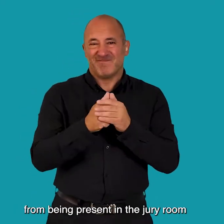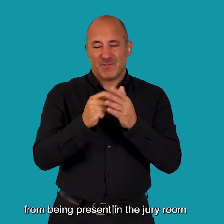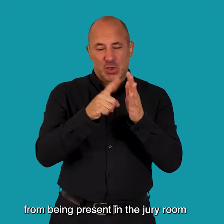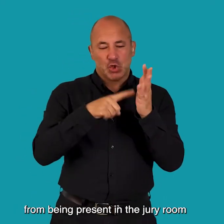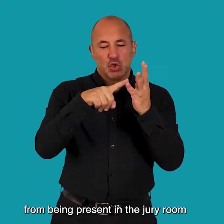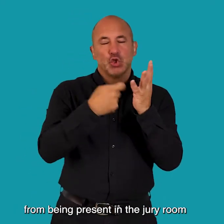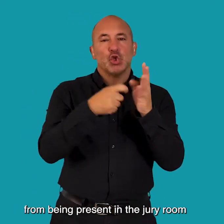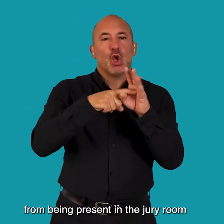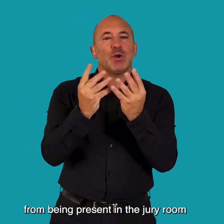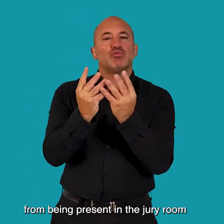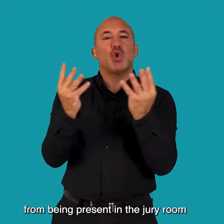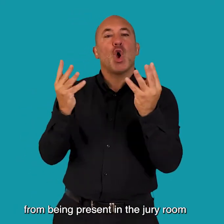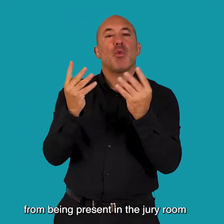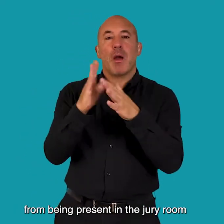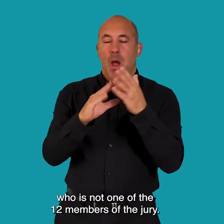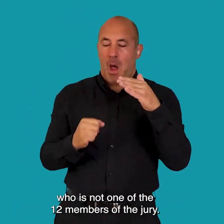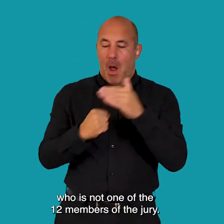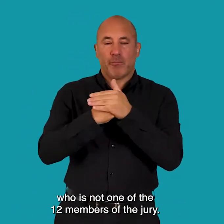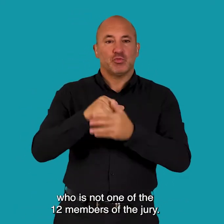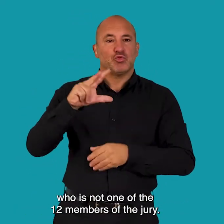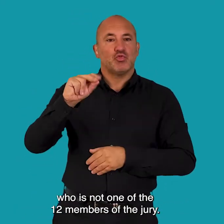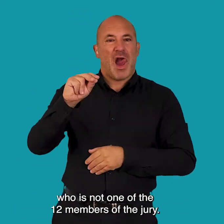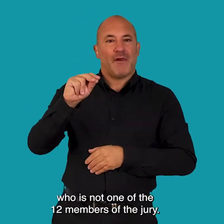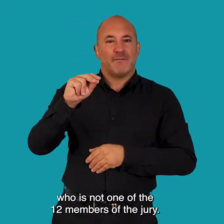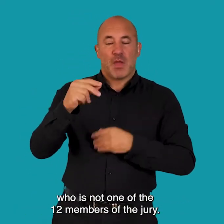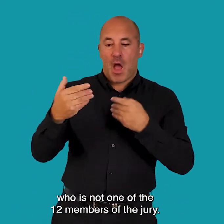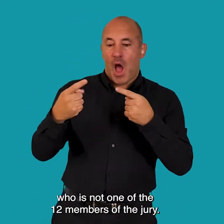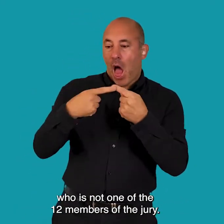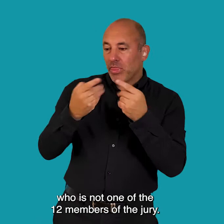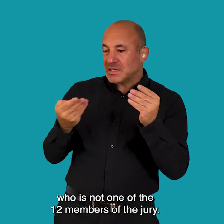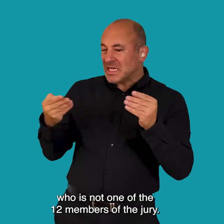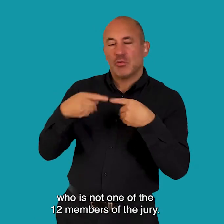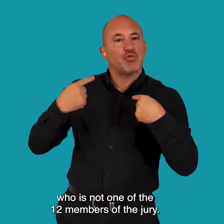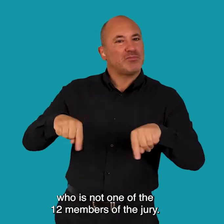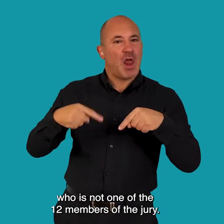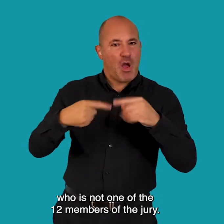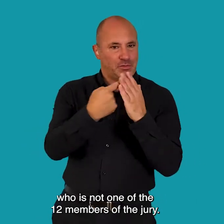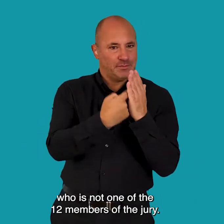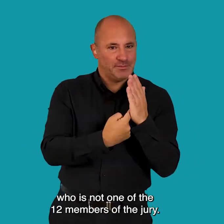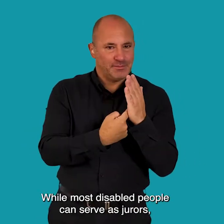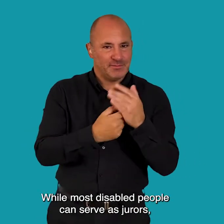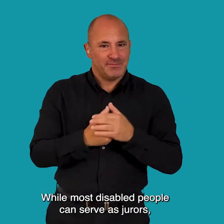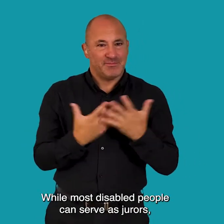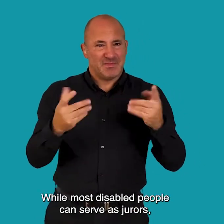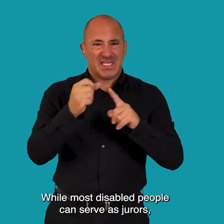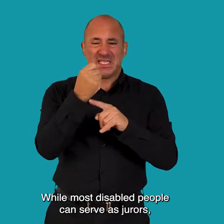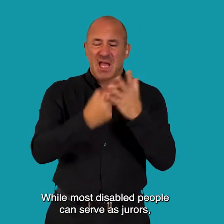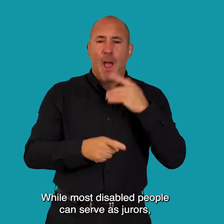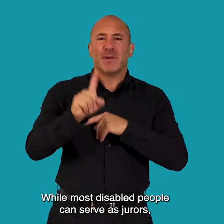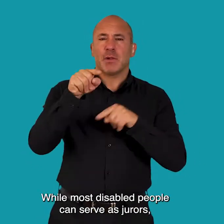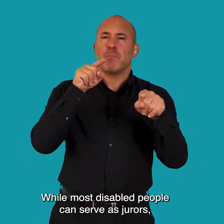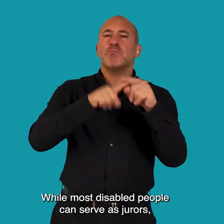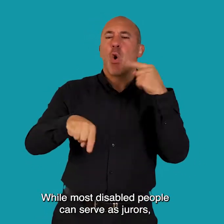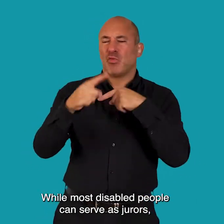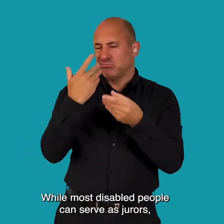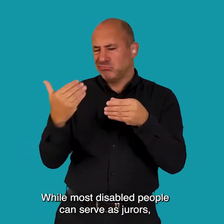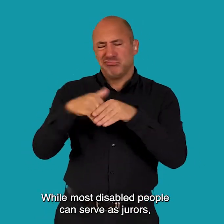being present in the jury room who is not one of the 12 members of the jury. While most disabled people can serve as